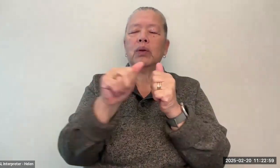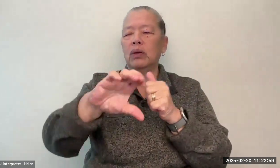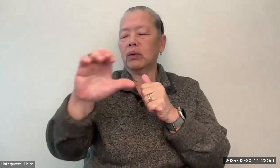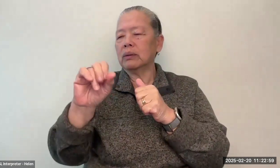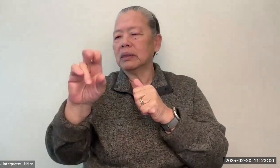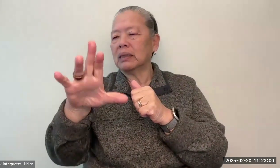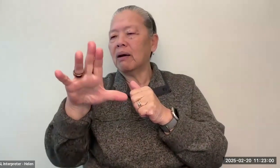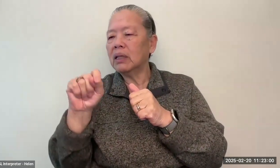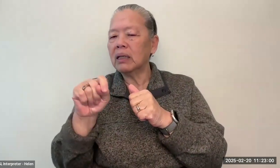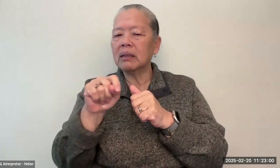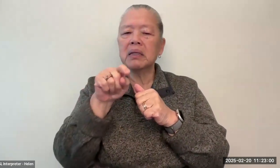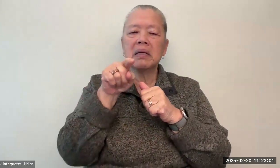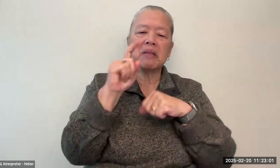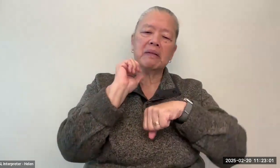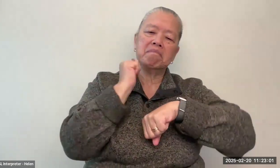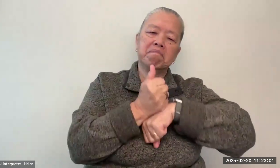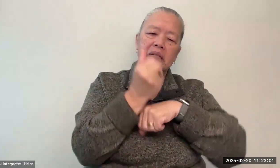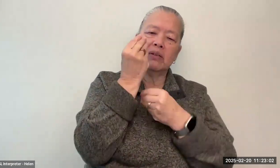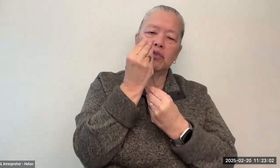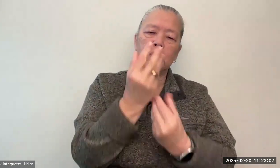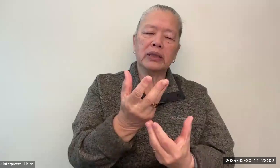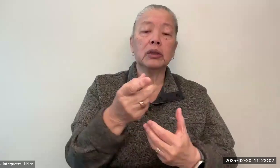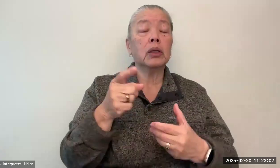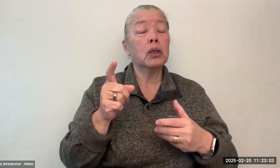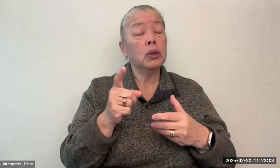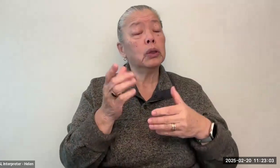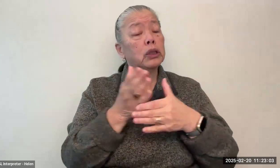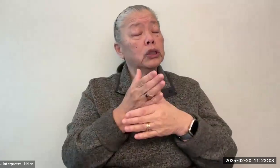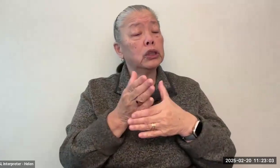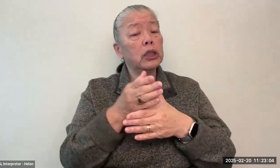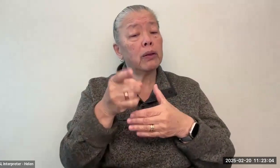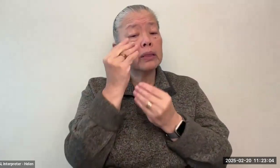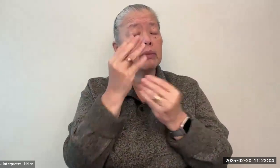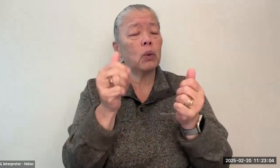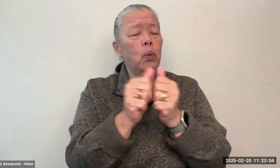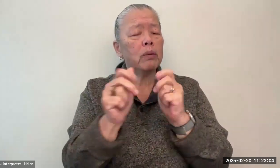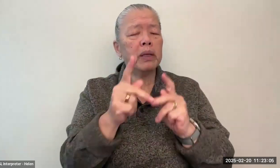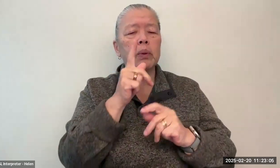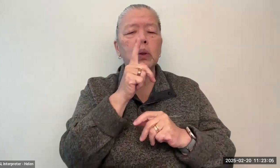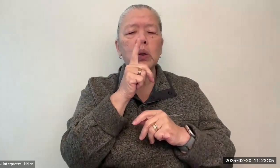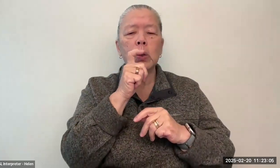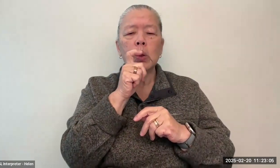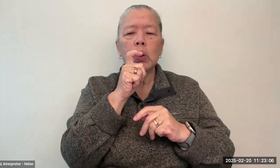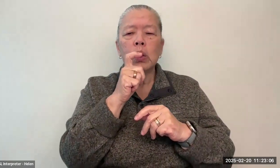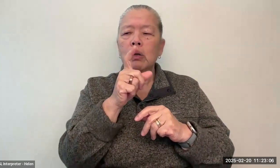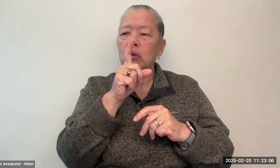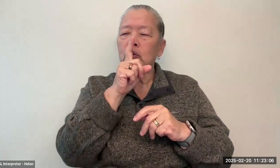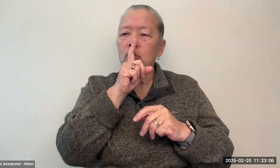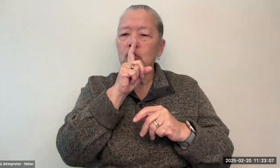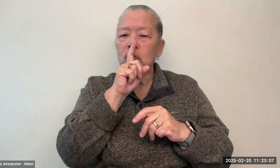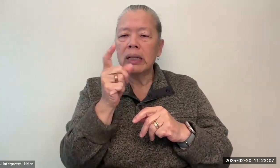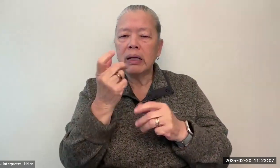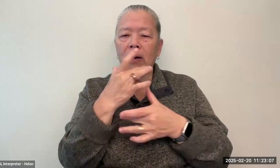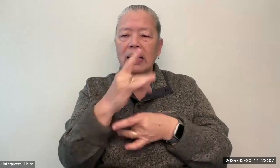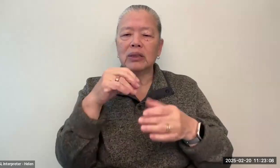Covenant. This is an appropriate resource to share with those who are most deeply in tune with the polity of the United Methodist Church, so